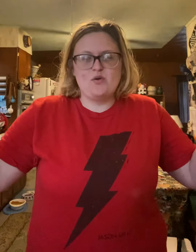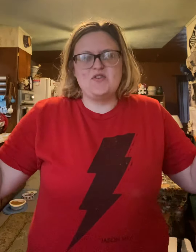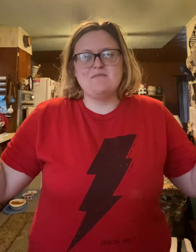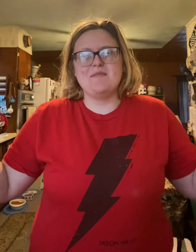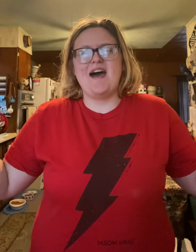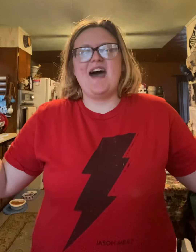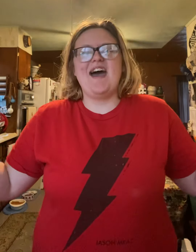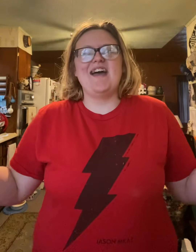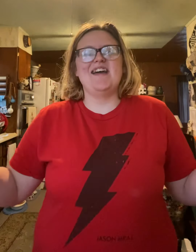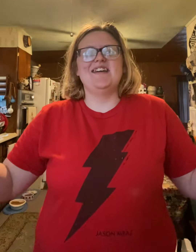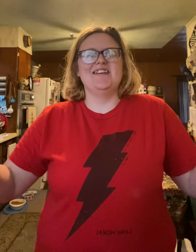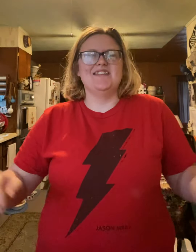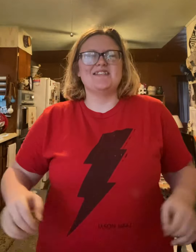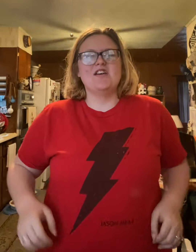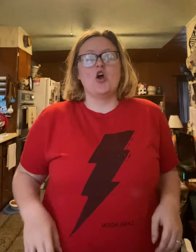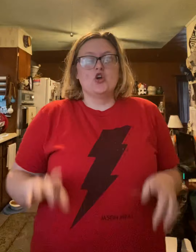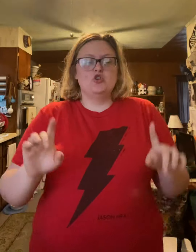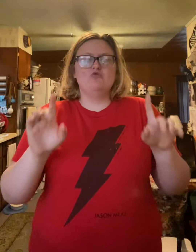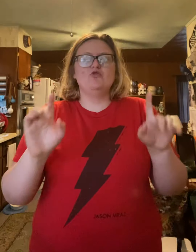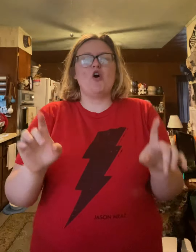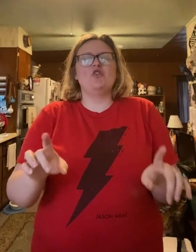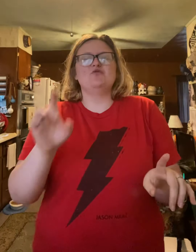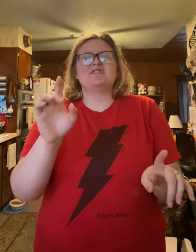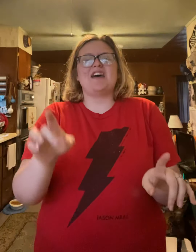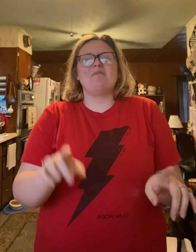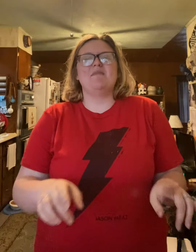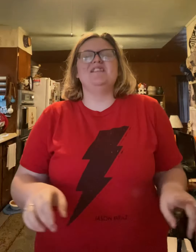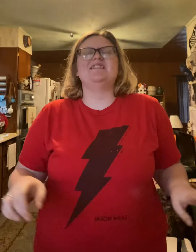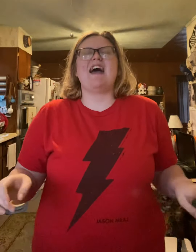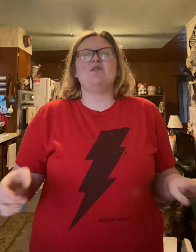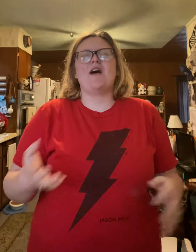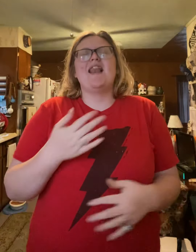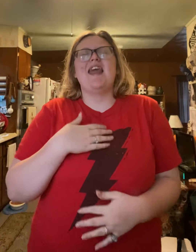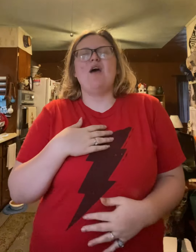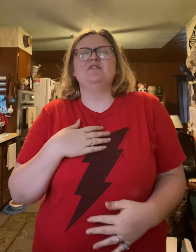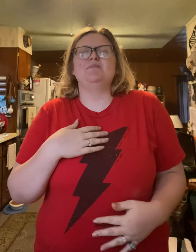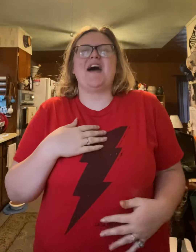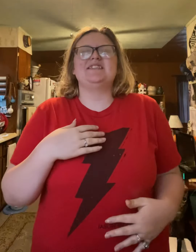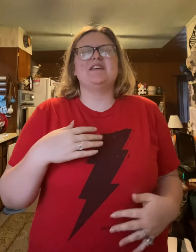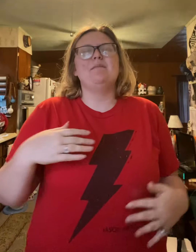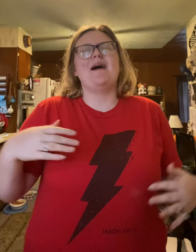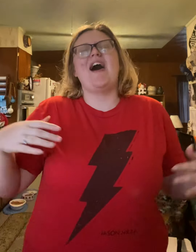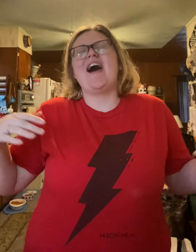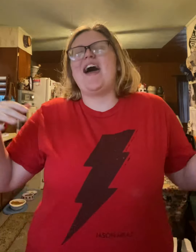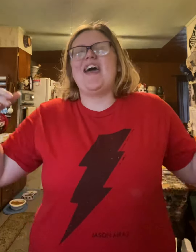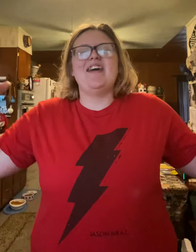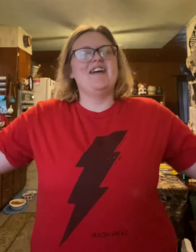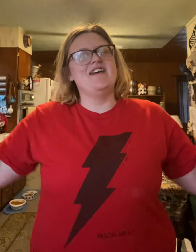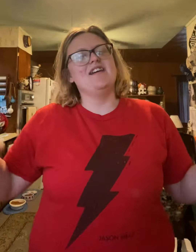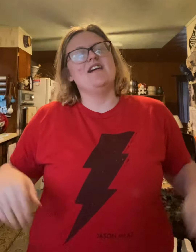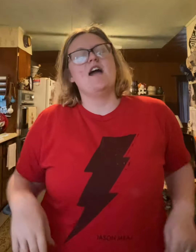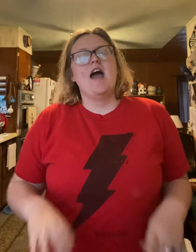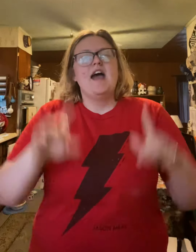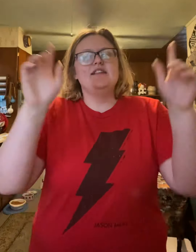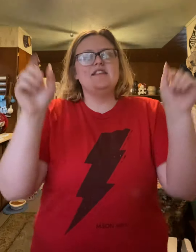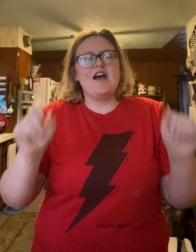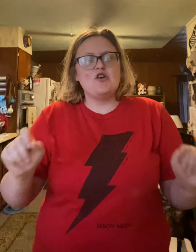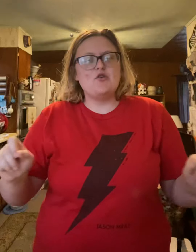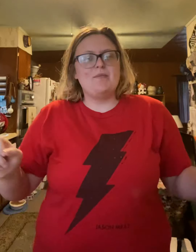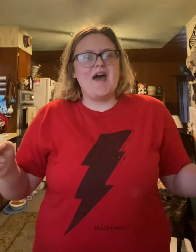in mine. You know you stopped me dead while I was passing by. And now you beg